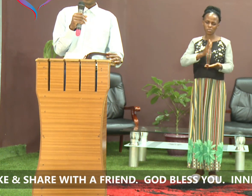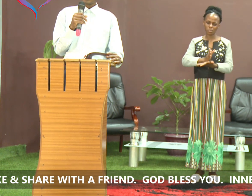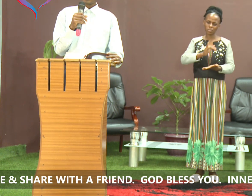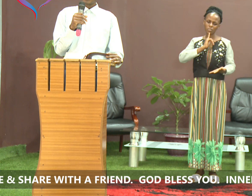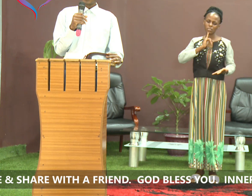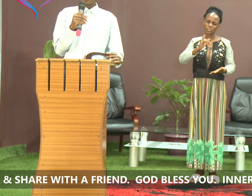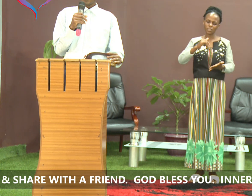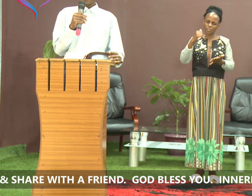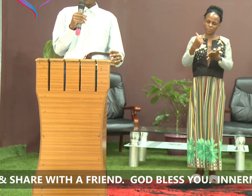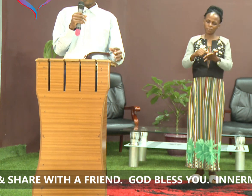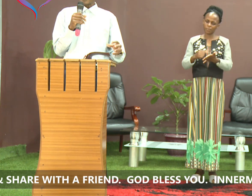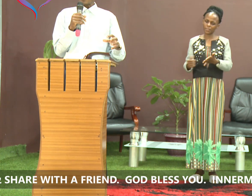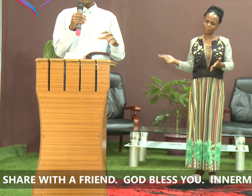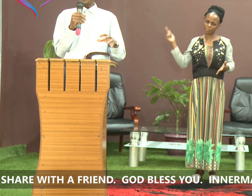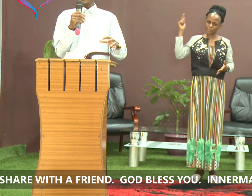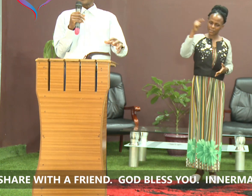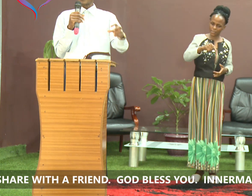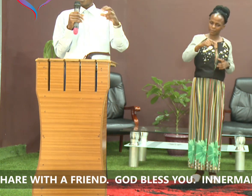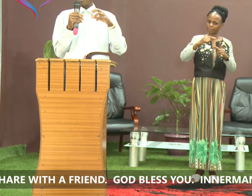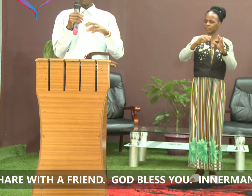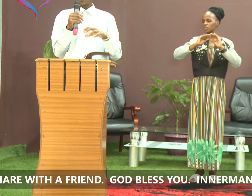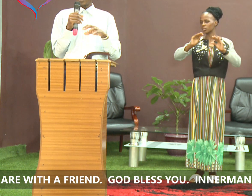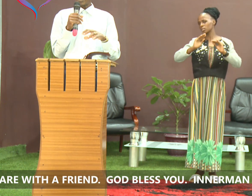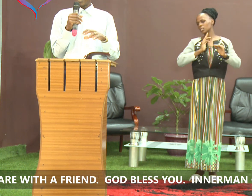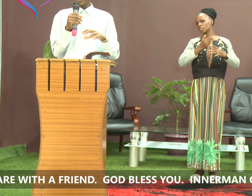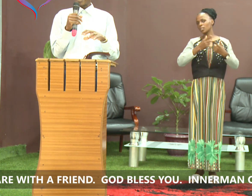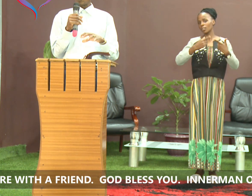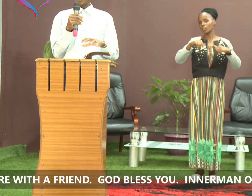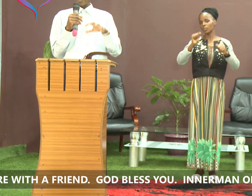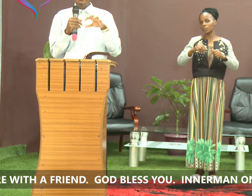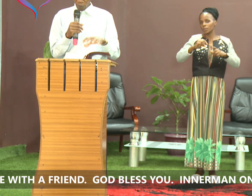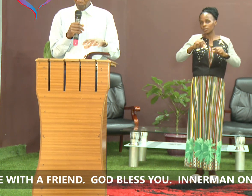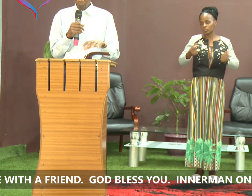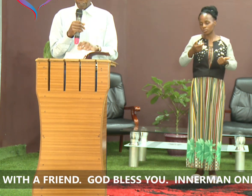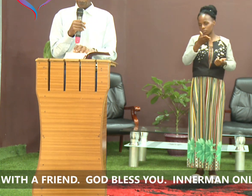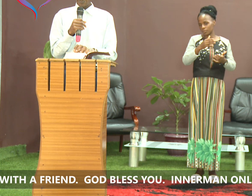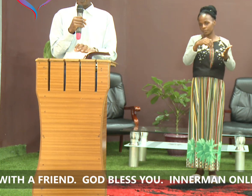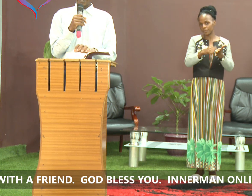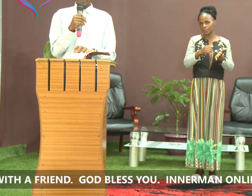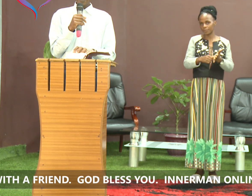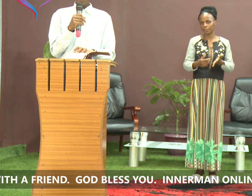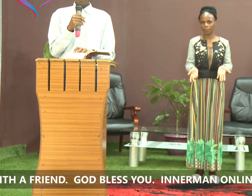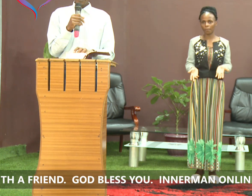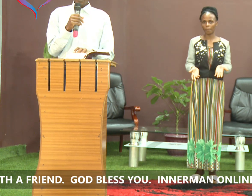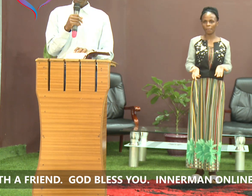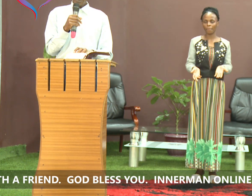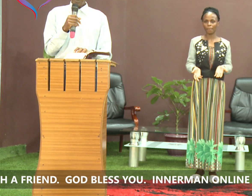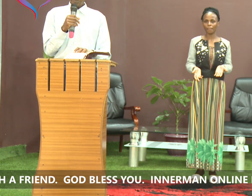We can solve these problems. But some of these things come to teach us that we can solve these